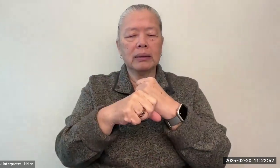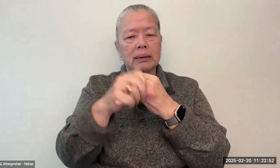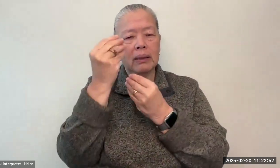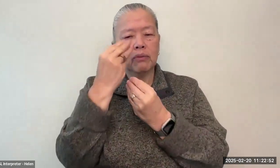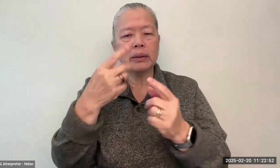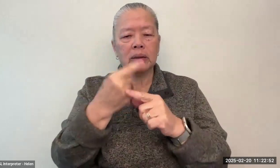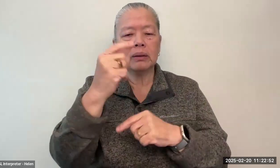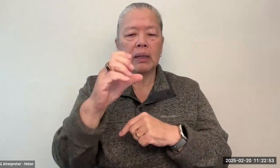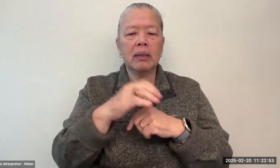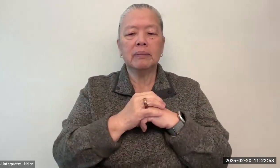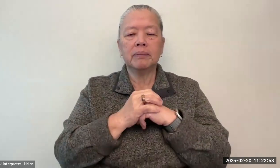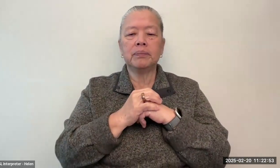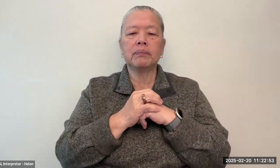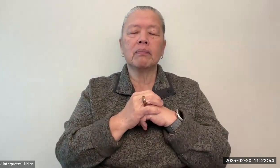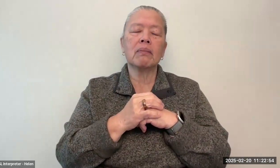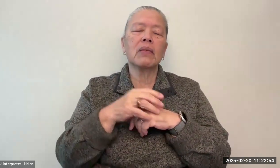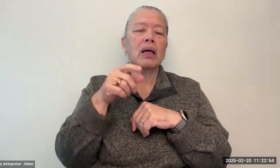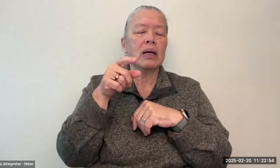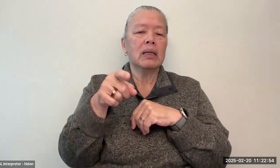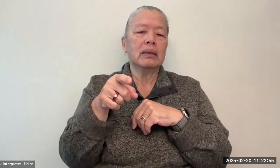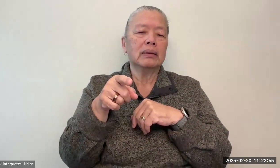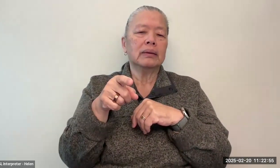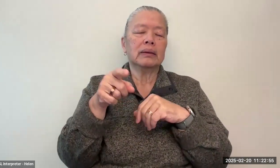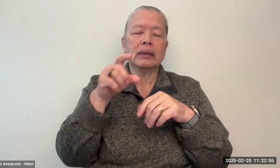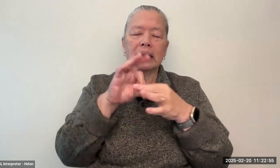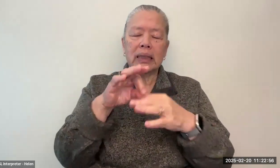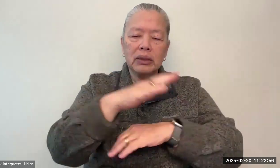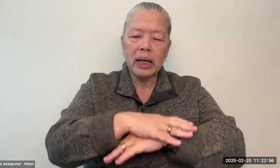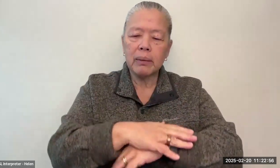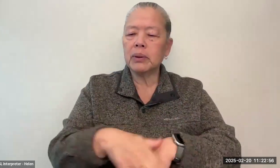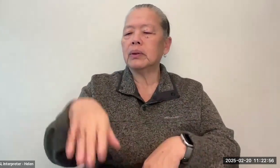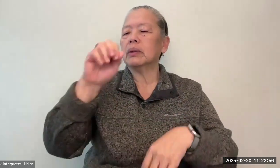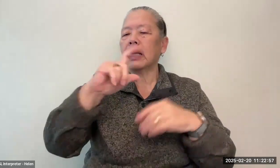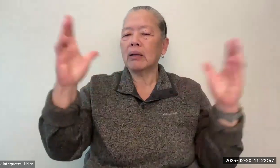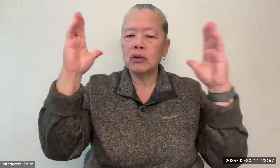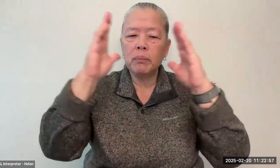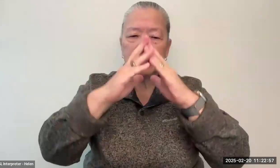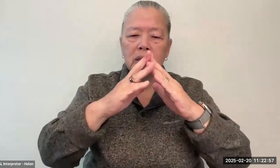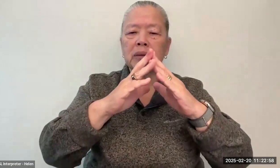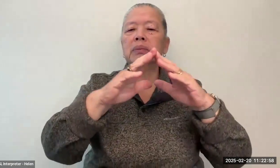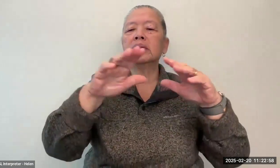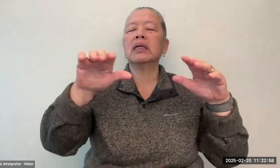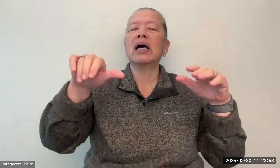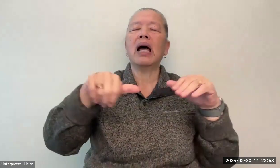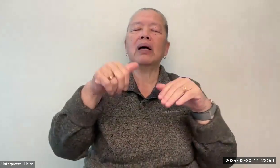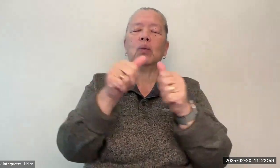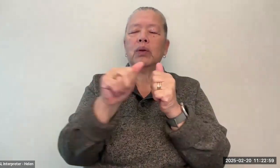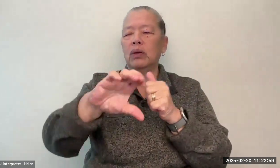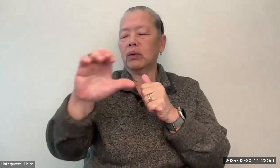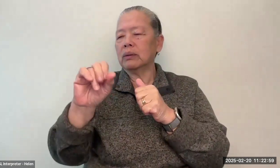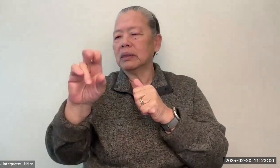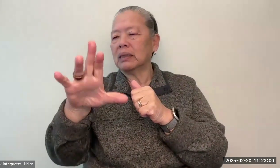by the Standing Committee on Central Conference Matters, the Connectional Table, the Council of Bishops, and done in partnership with the Christmas